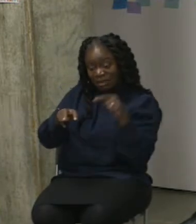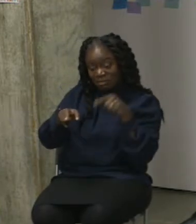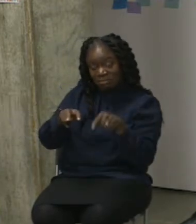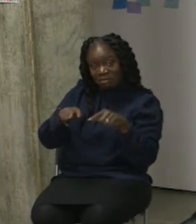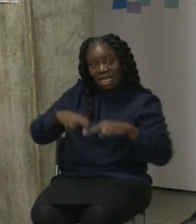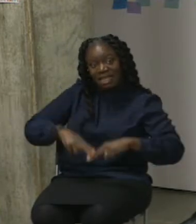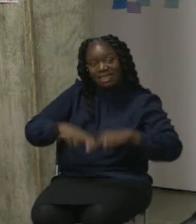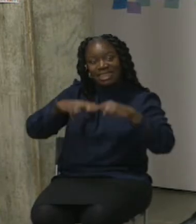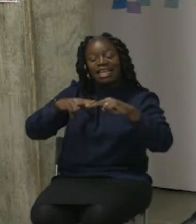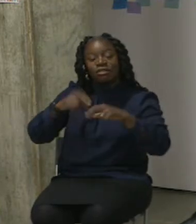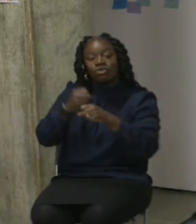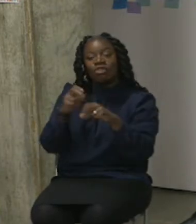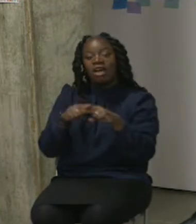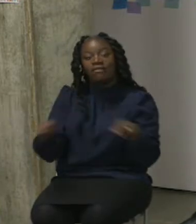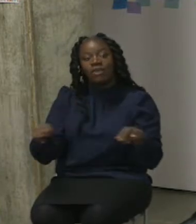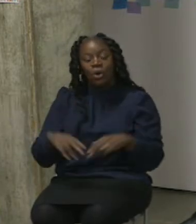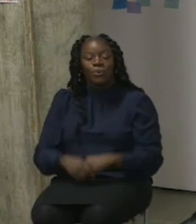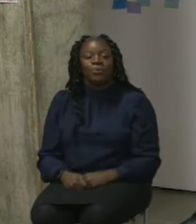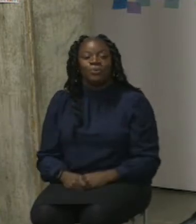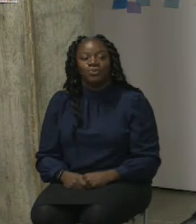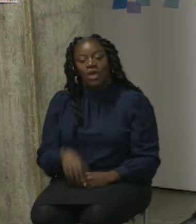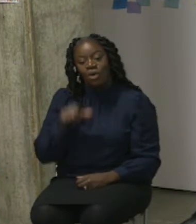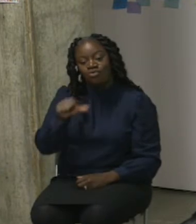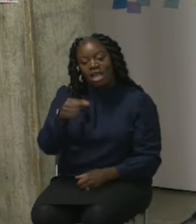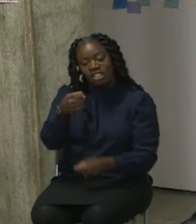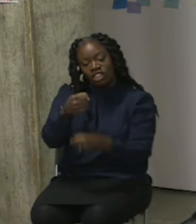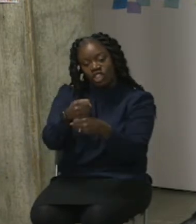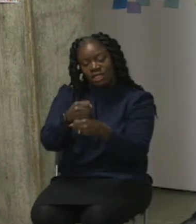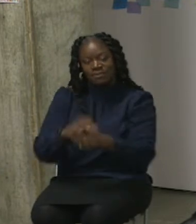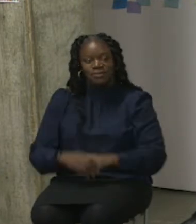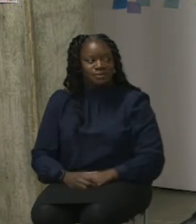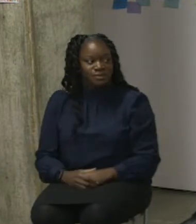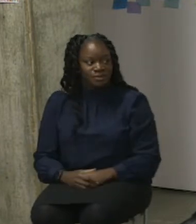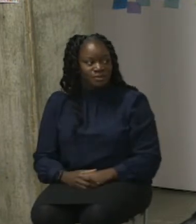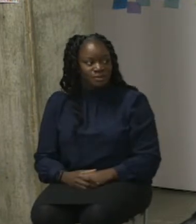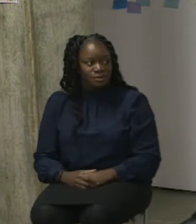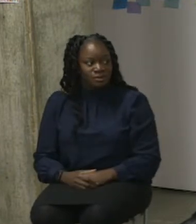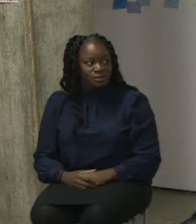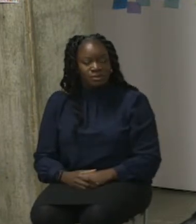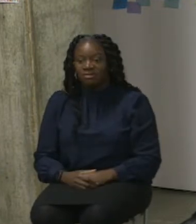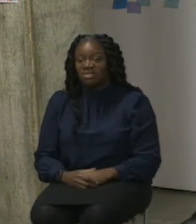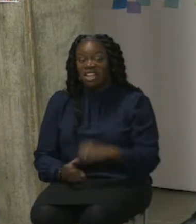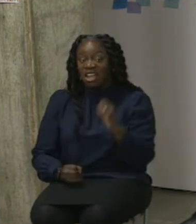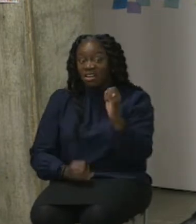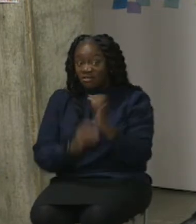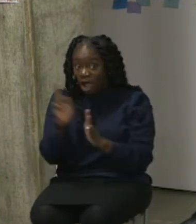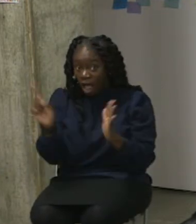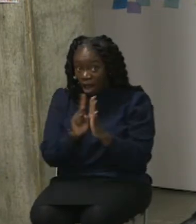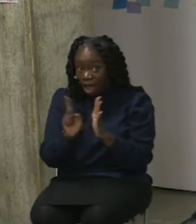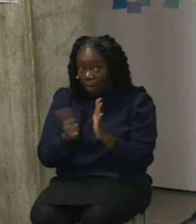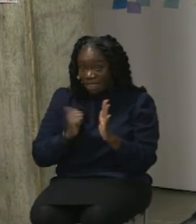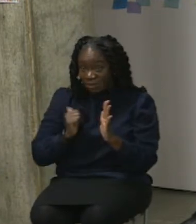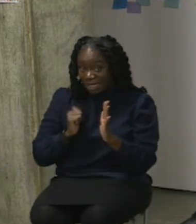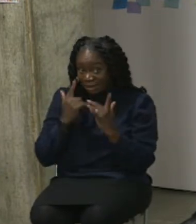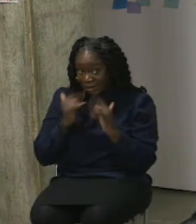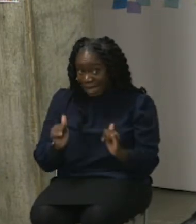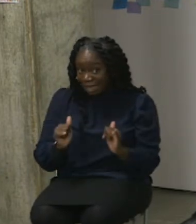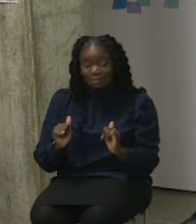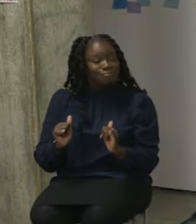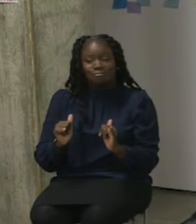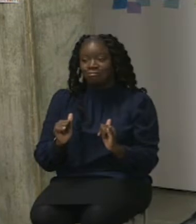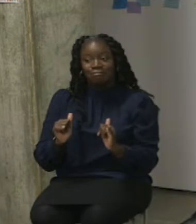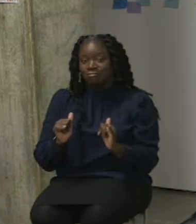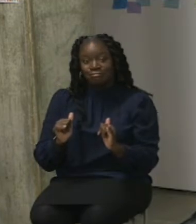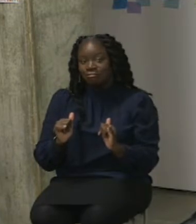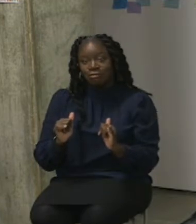up to the ground floor, so just press G. We're not expecting any fire alarm tests, so if we do